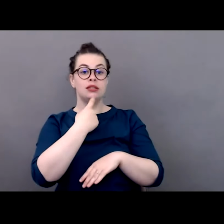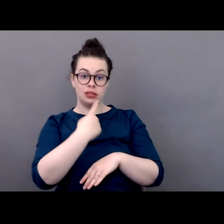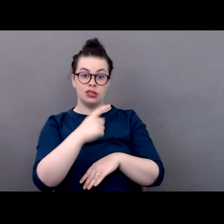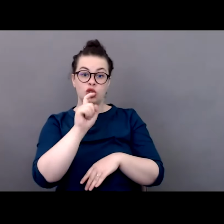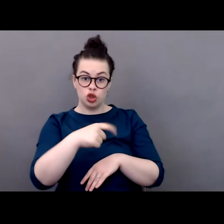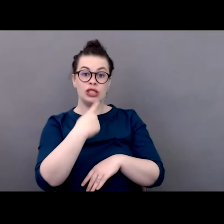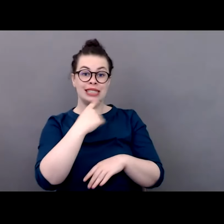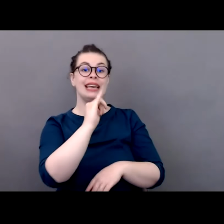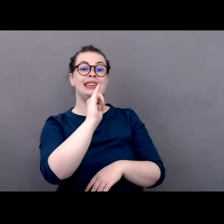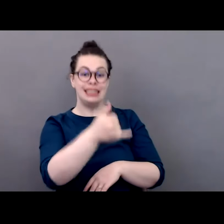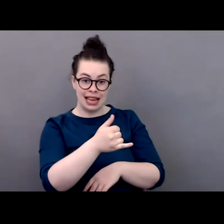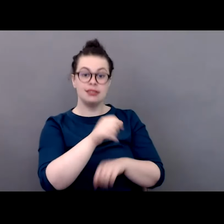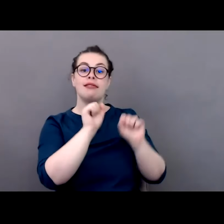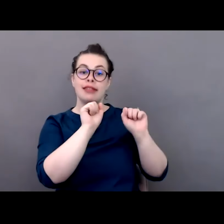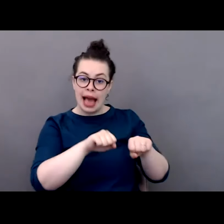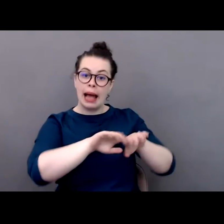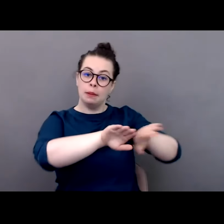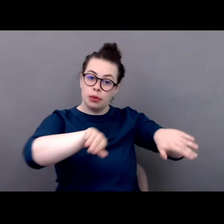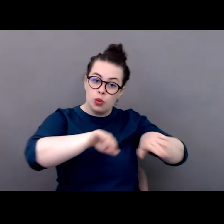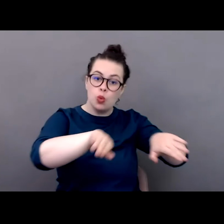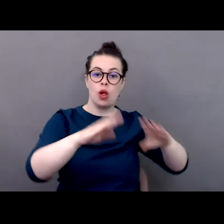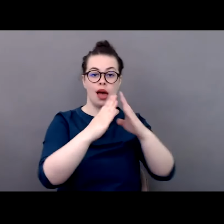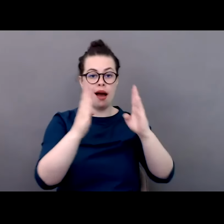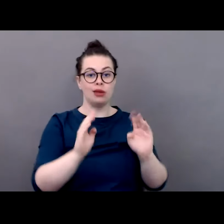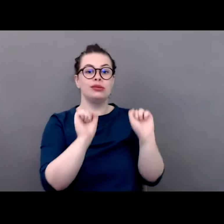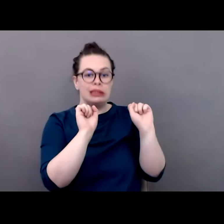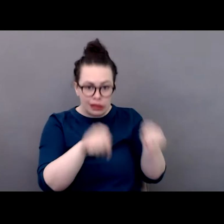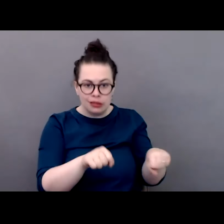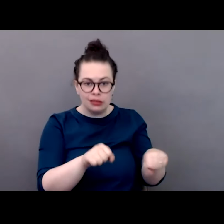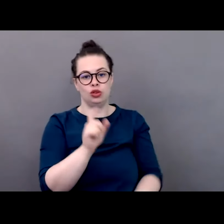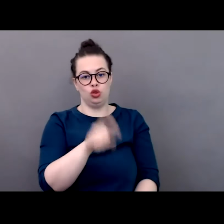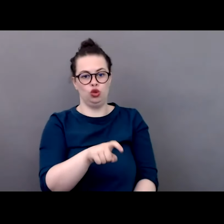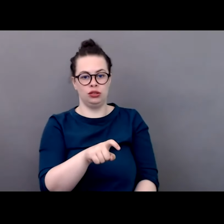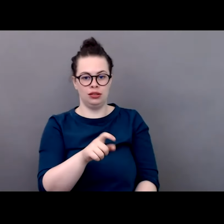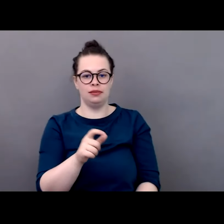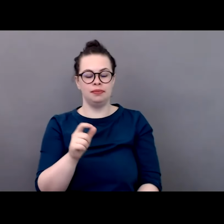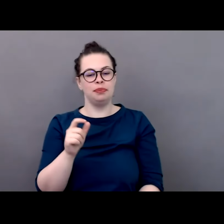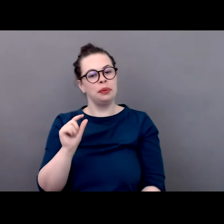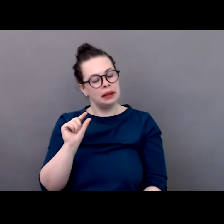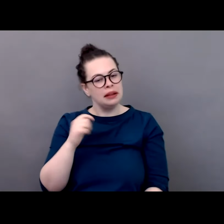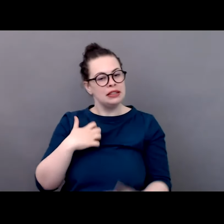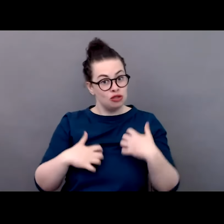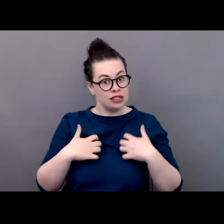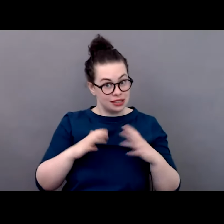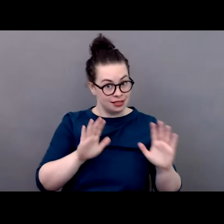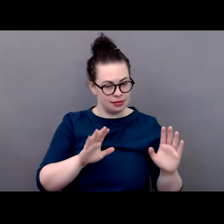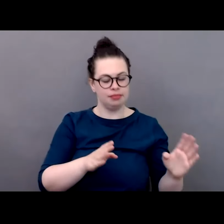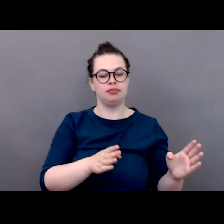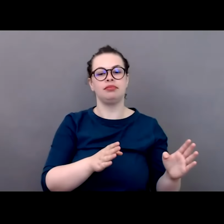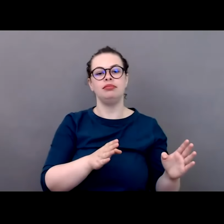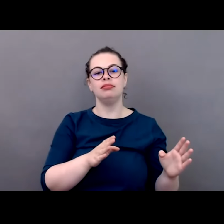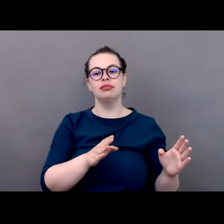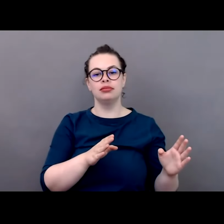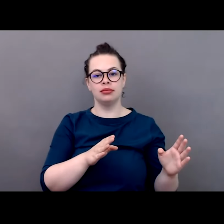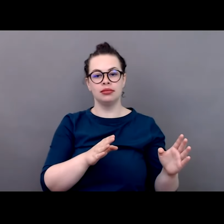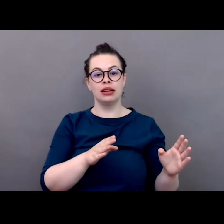that person to build a pool next to their house. In a quite similar in the sense that it also concerned independent